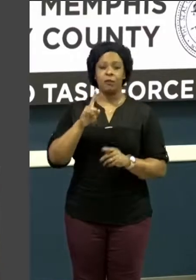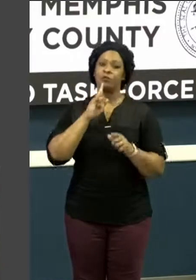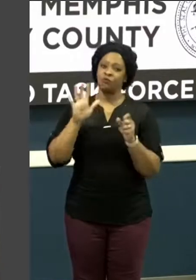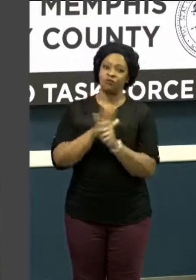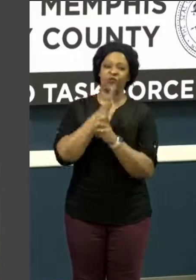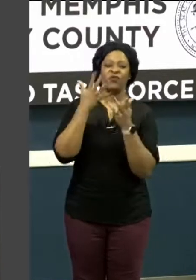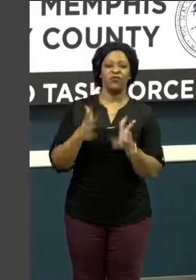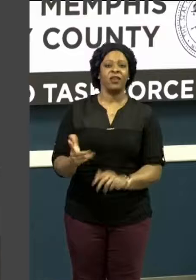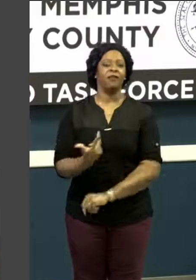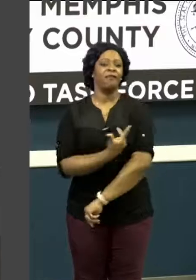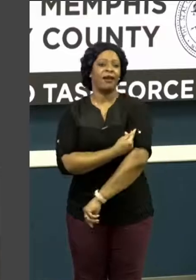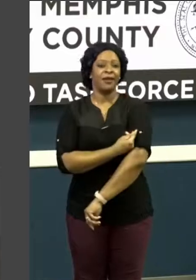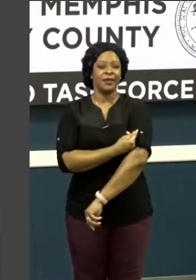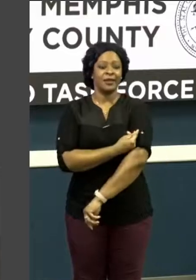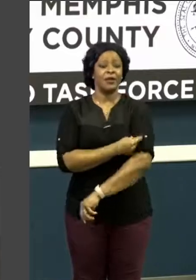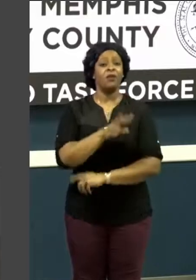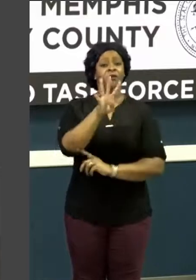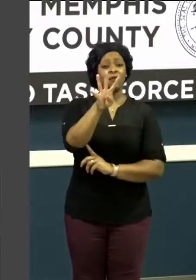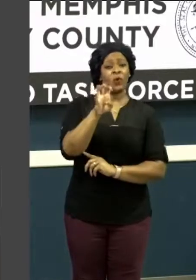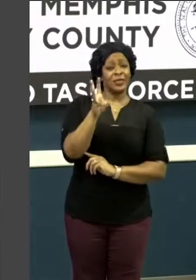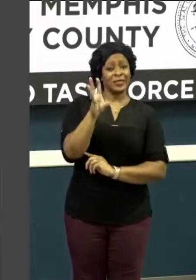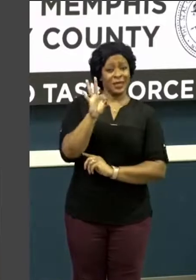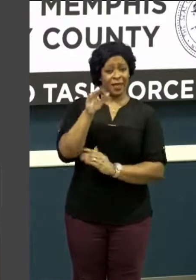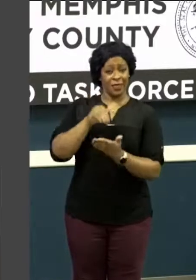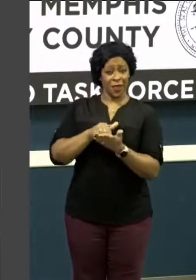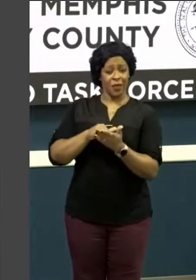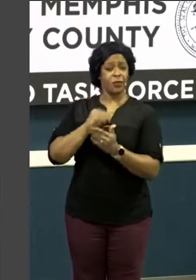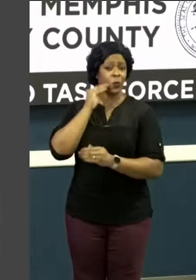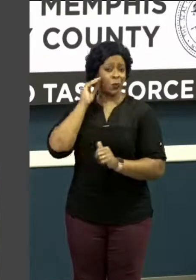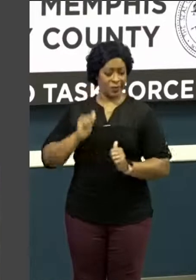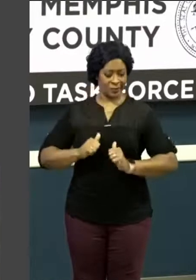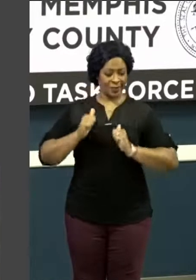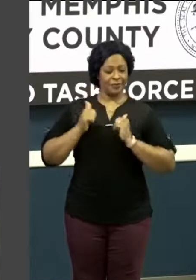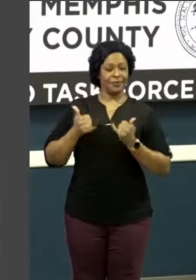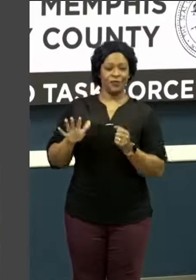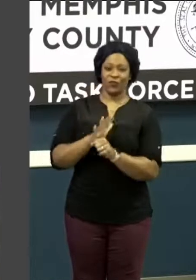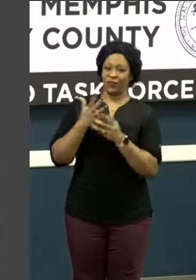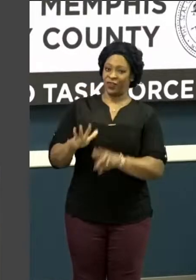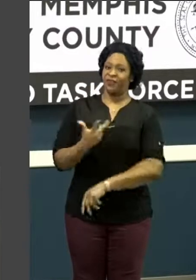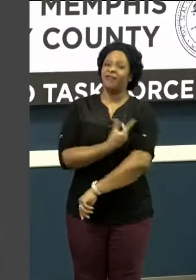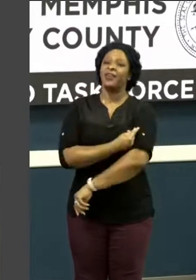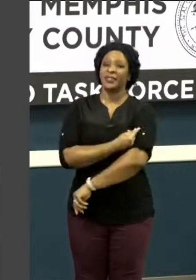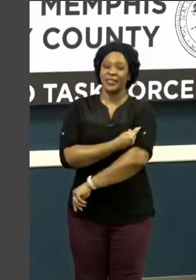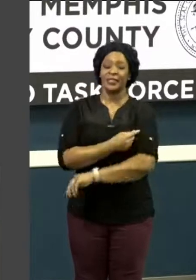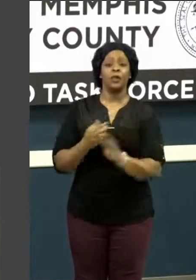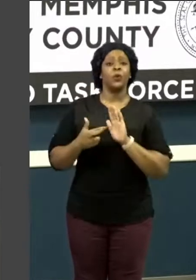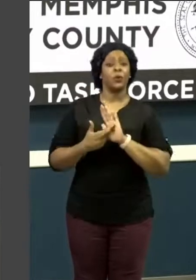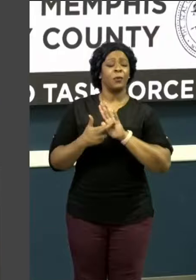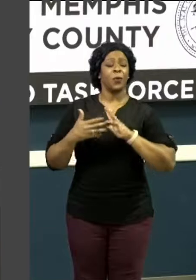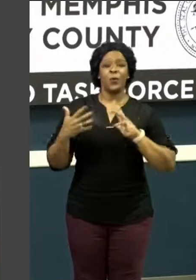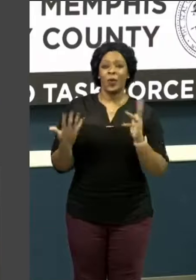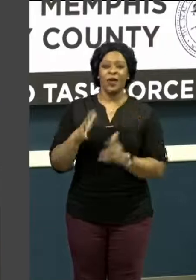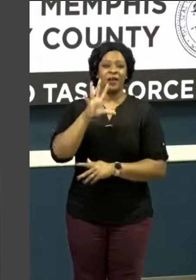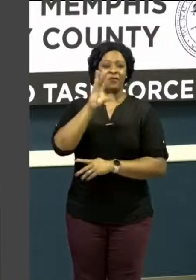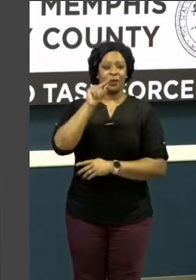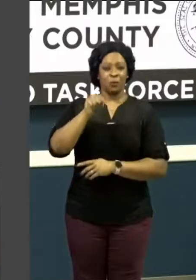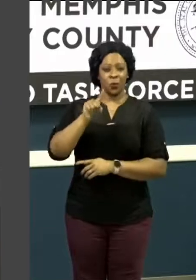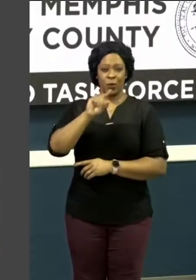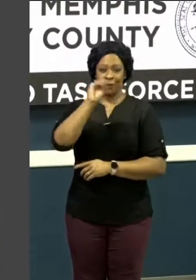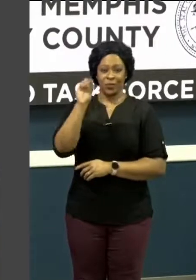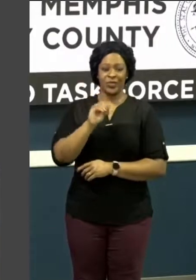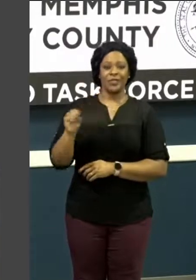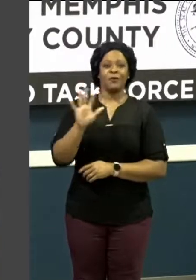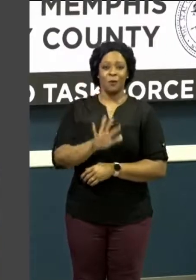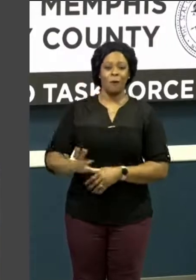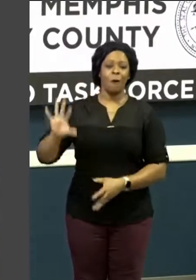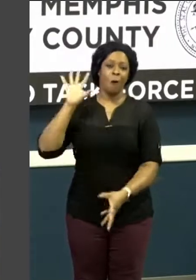vaccinated. More than 469,000 residents are now fully vaccinated, representing 50.1% of